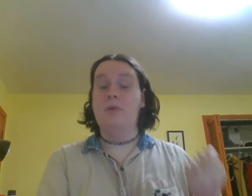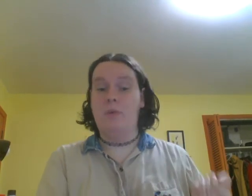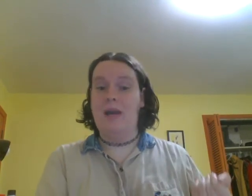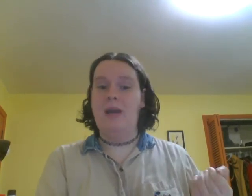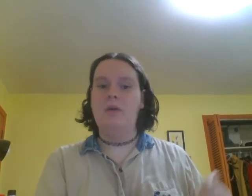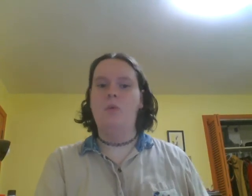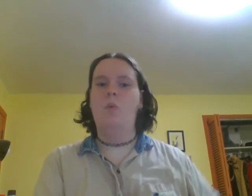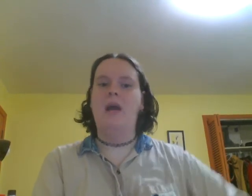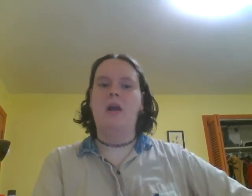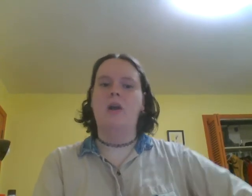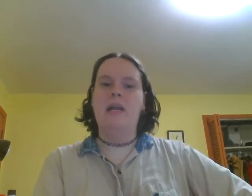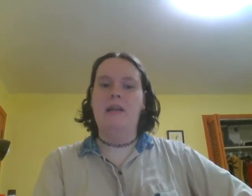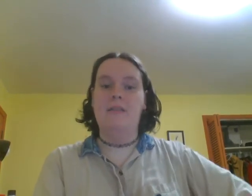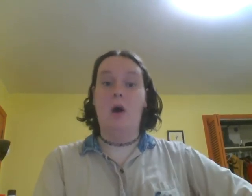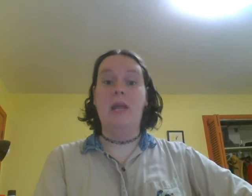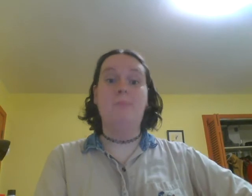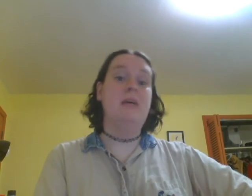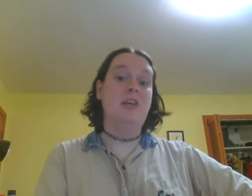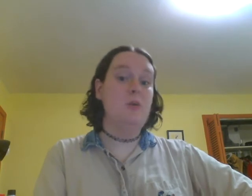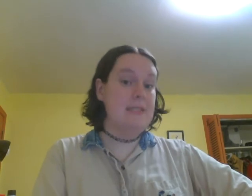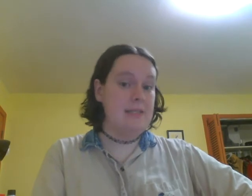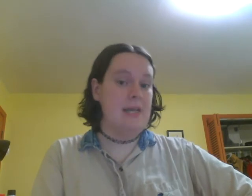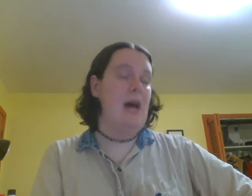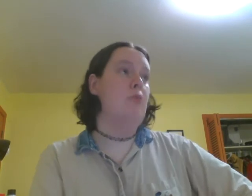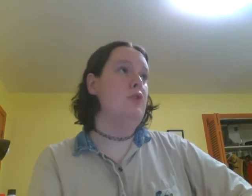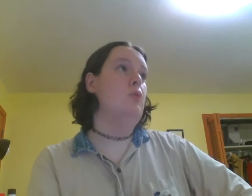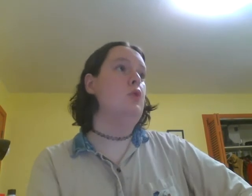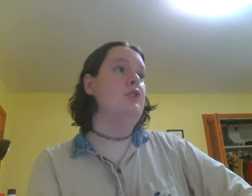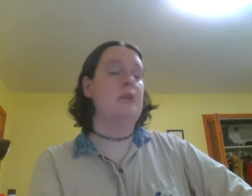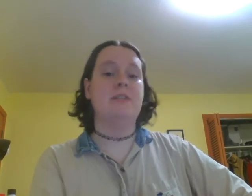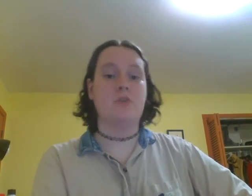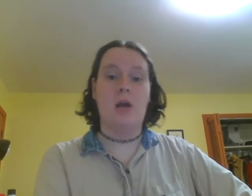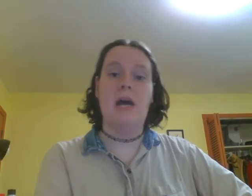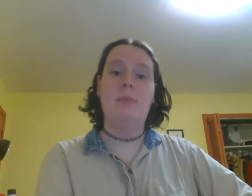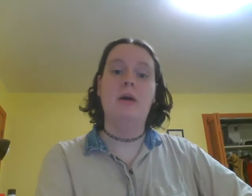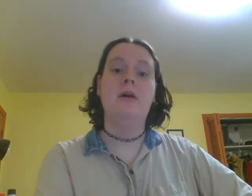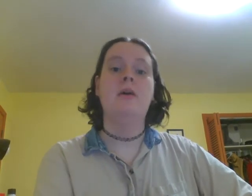way where it is unambiguous how you would